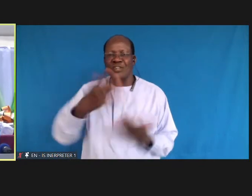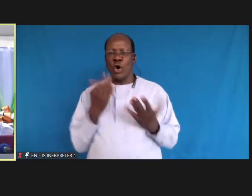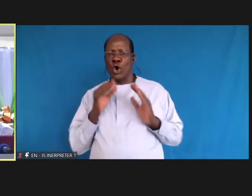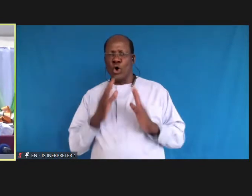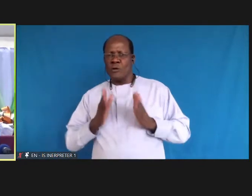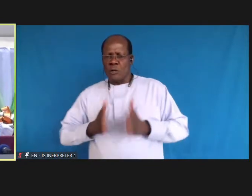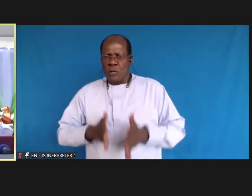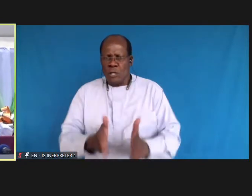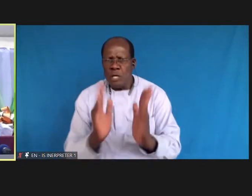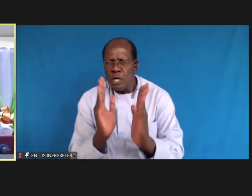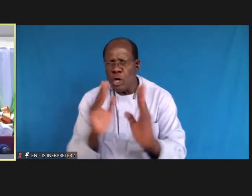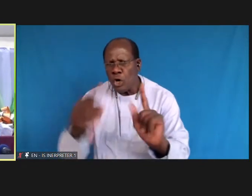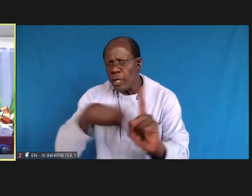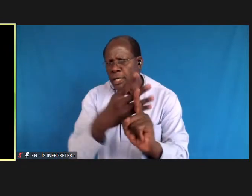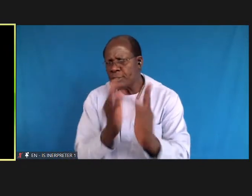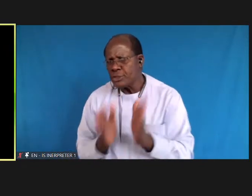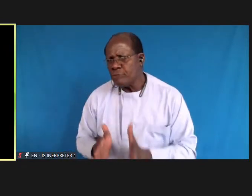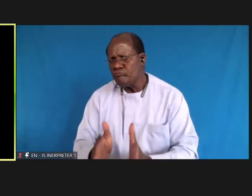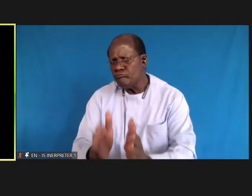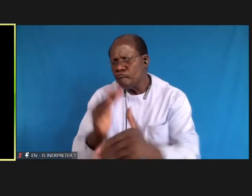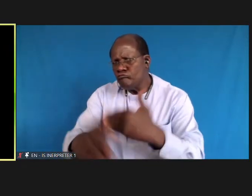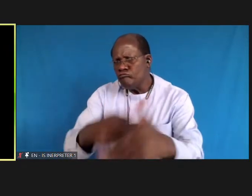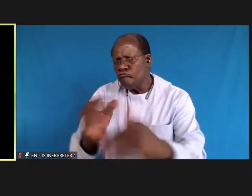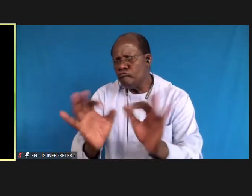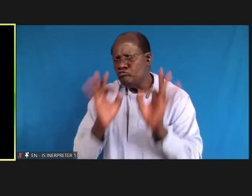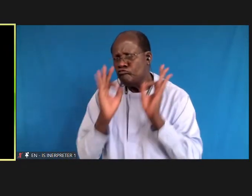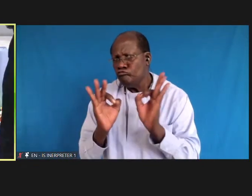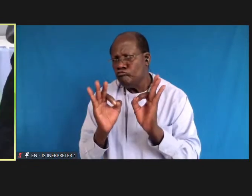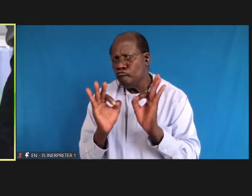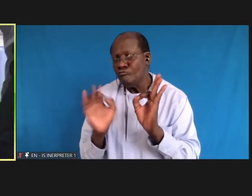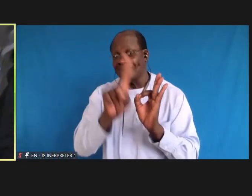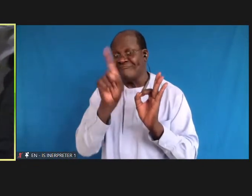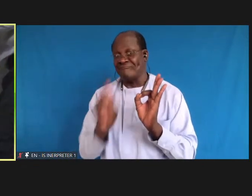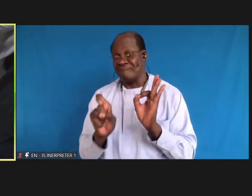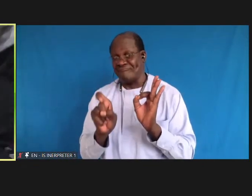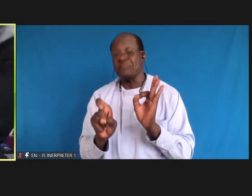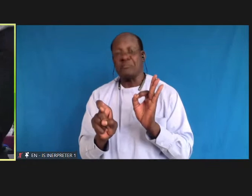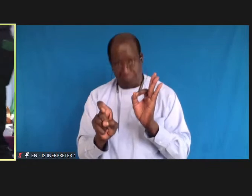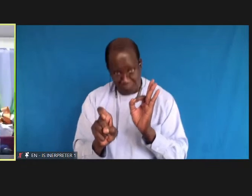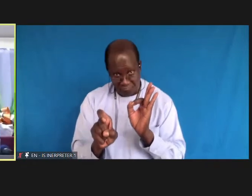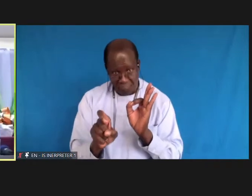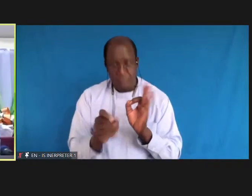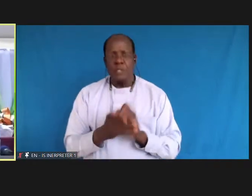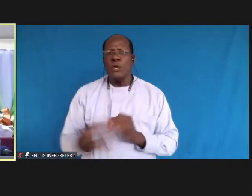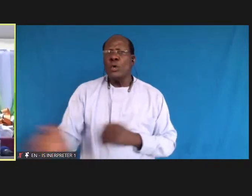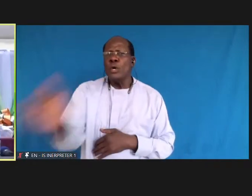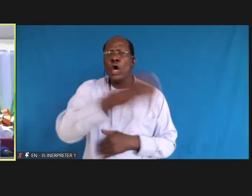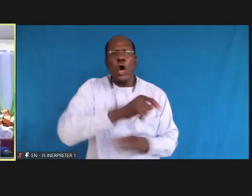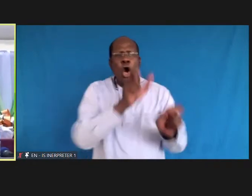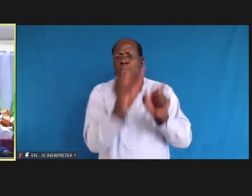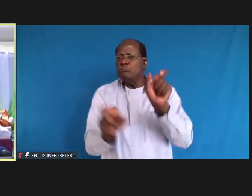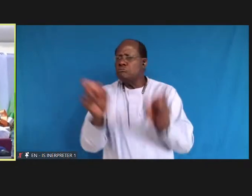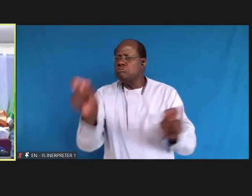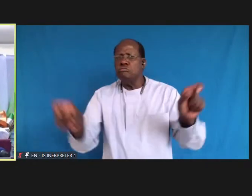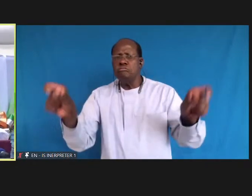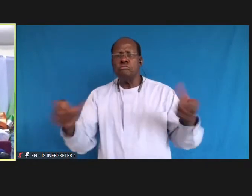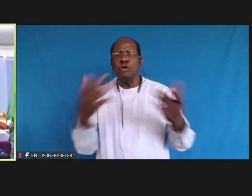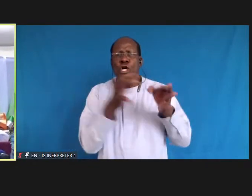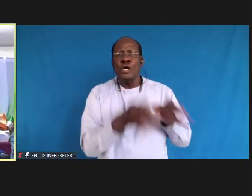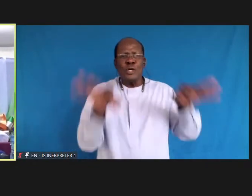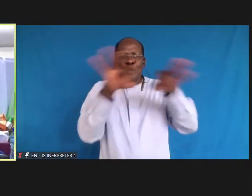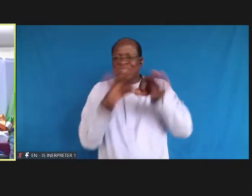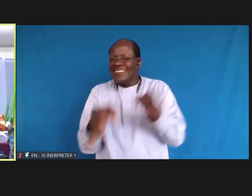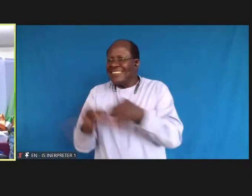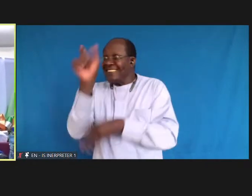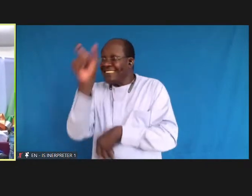SDGs. I think Madam Minister has recalled the principles and also objective of this session. First of